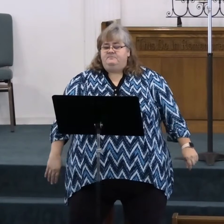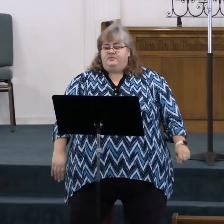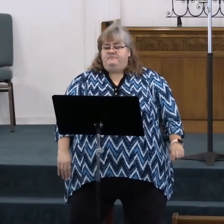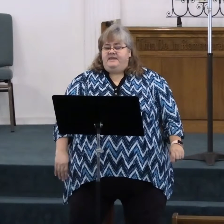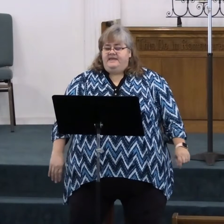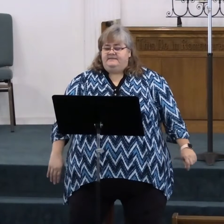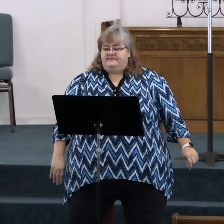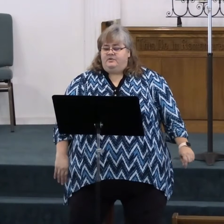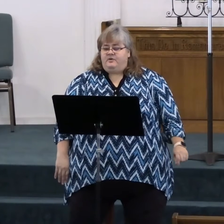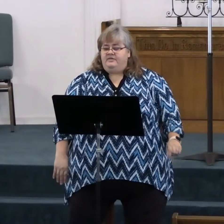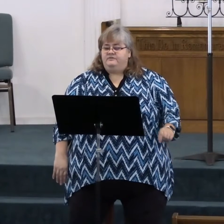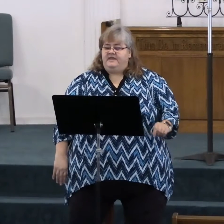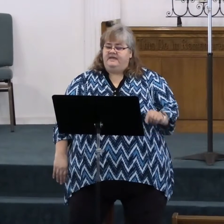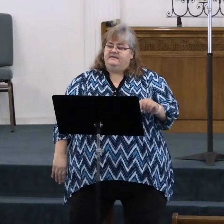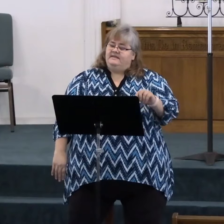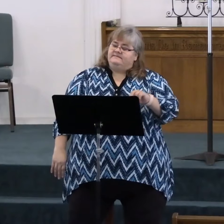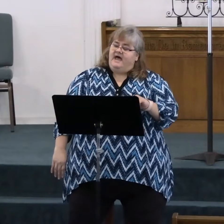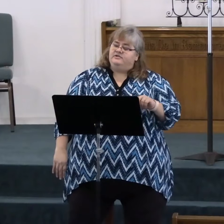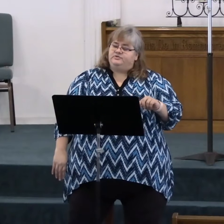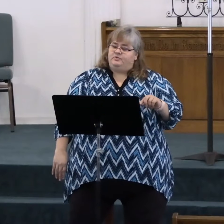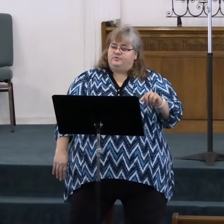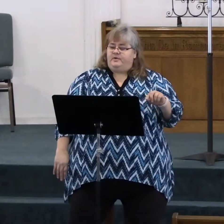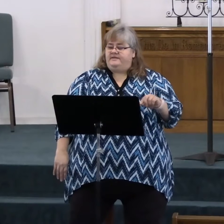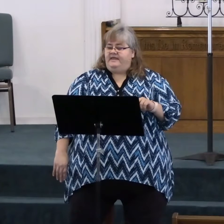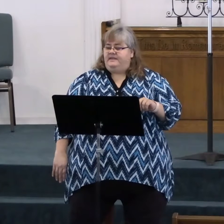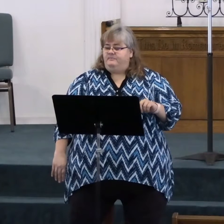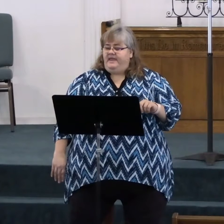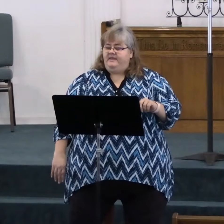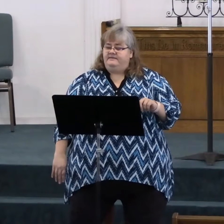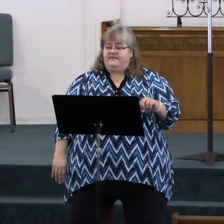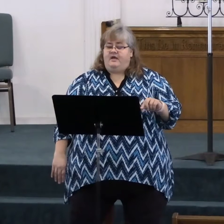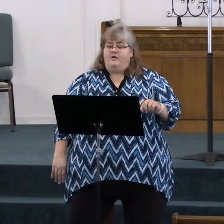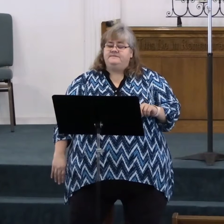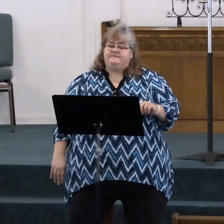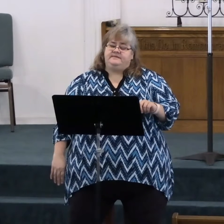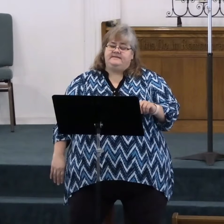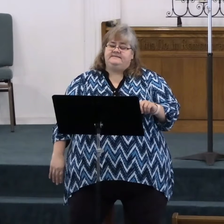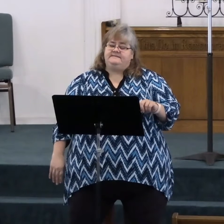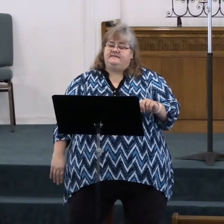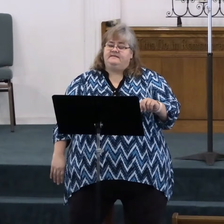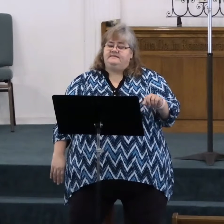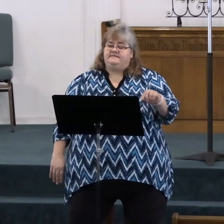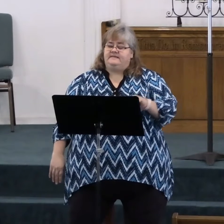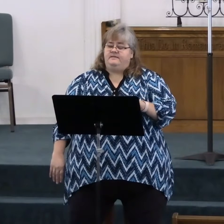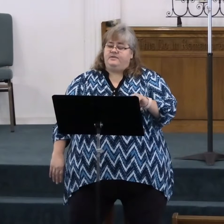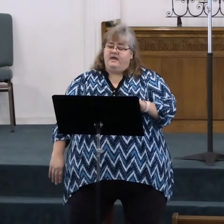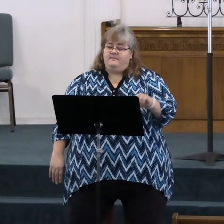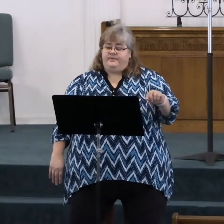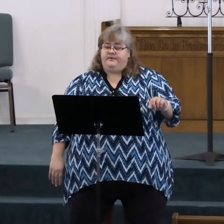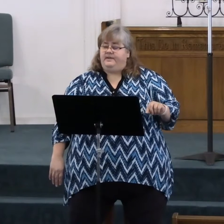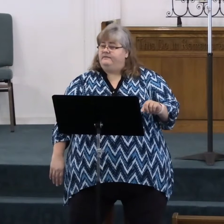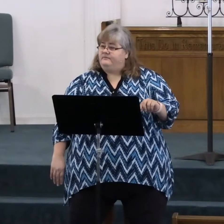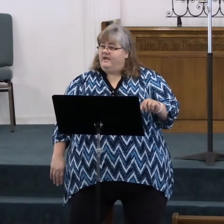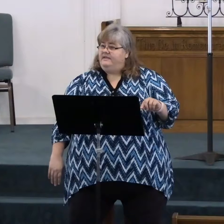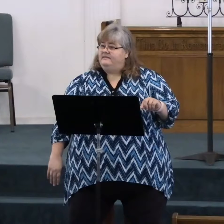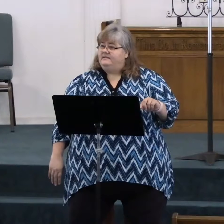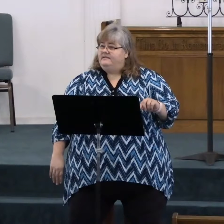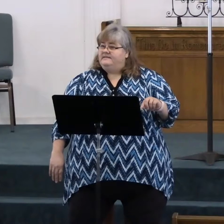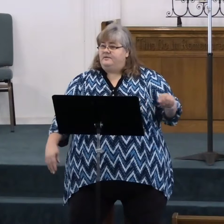simply means, rather than dinosaurs predating man, they obviously existed in the same time period, right? So what